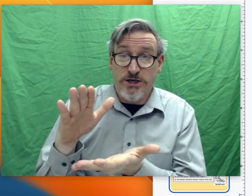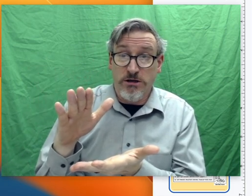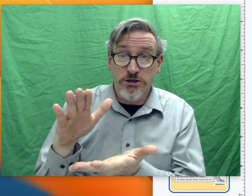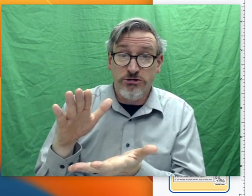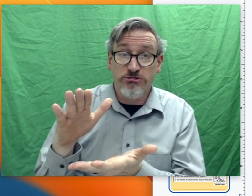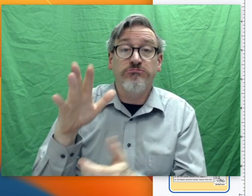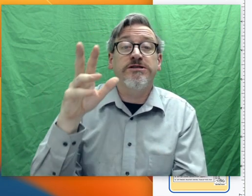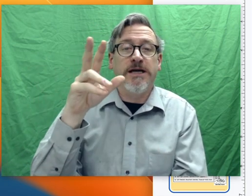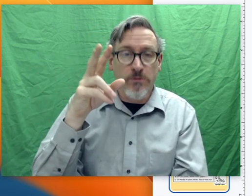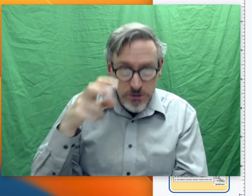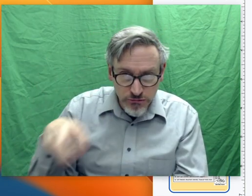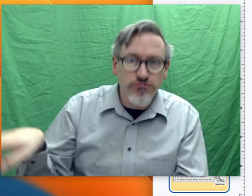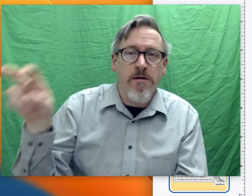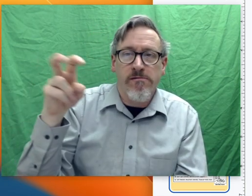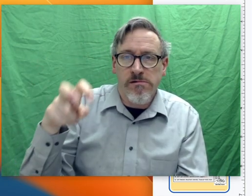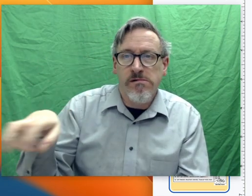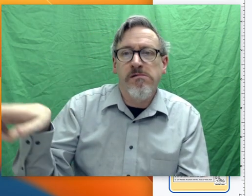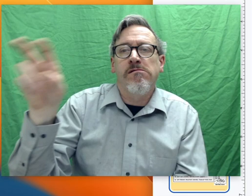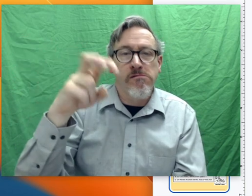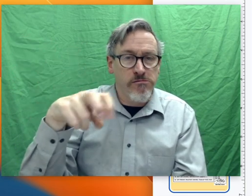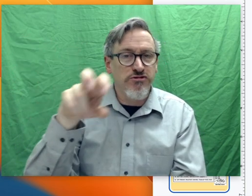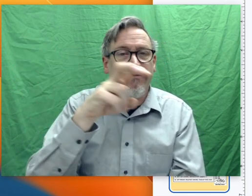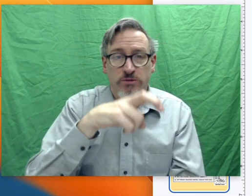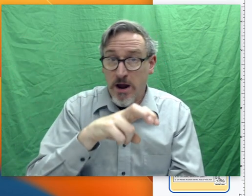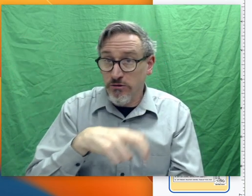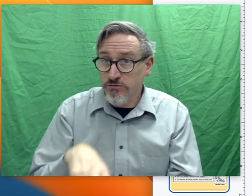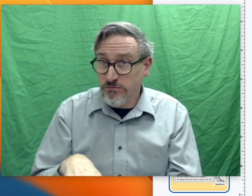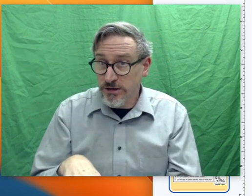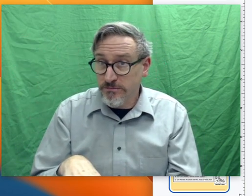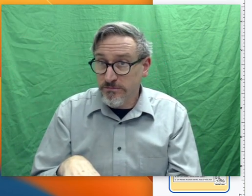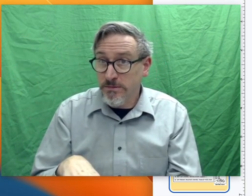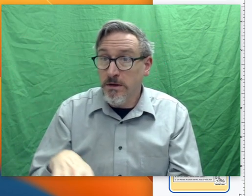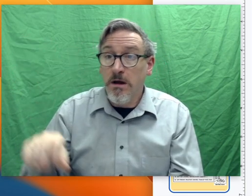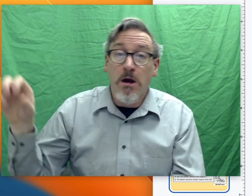Graduate college, second one, travel around.